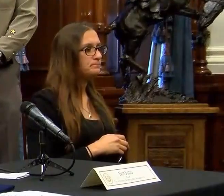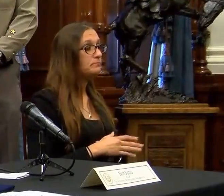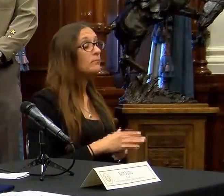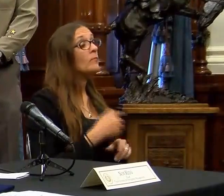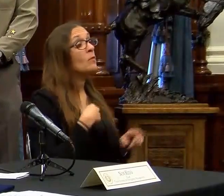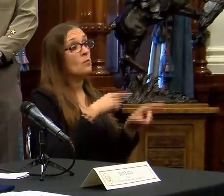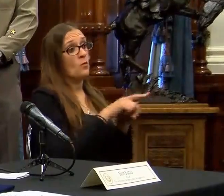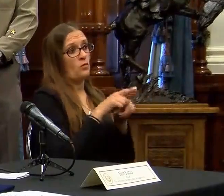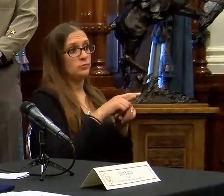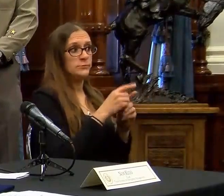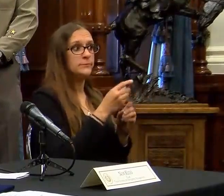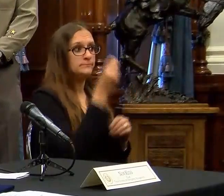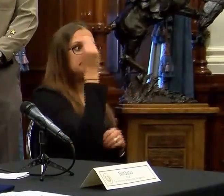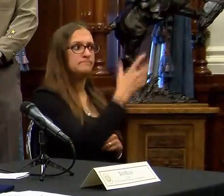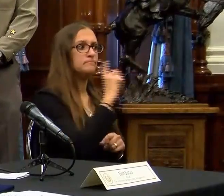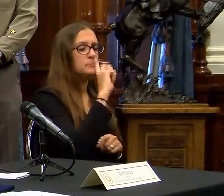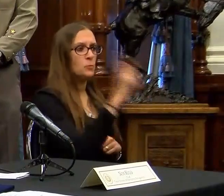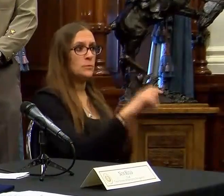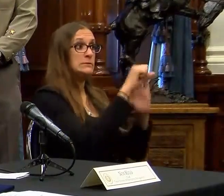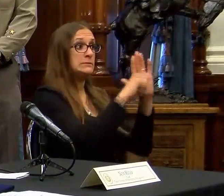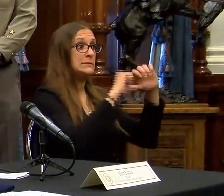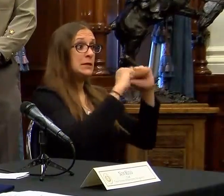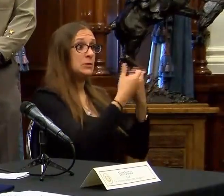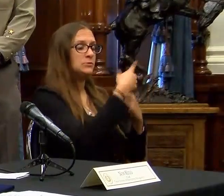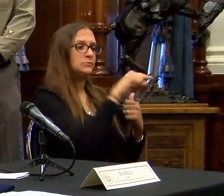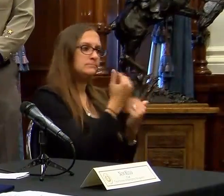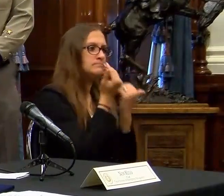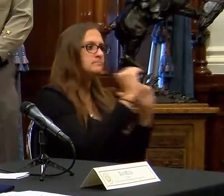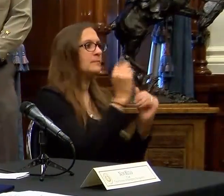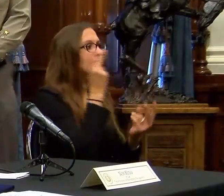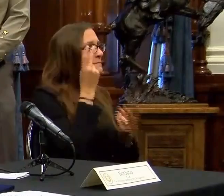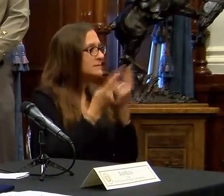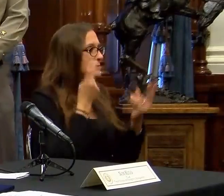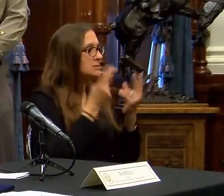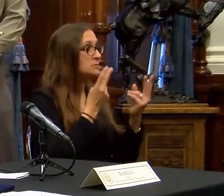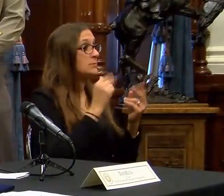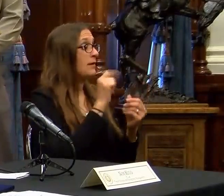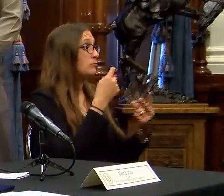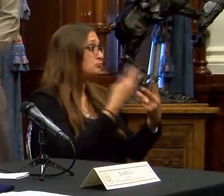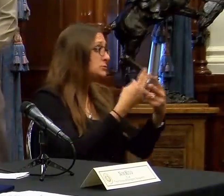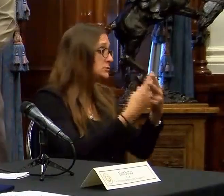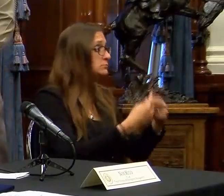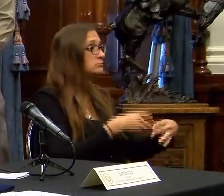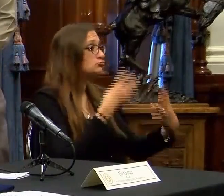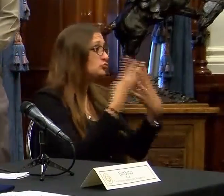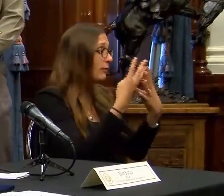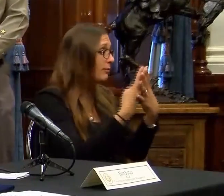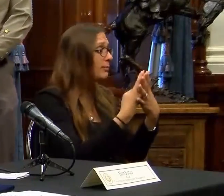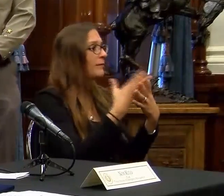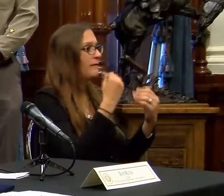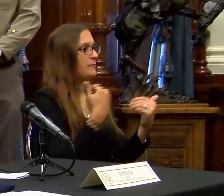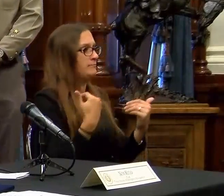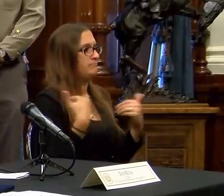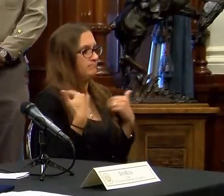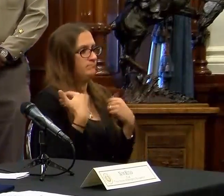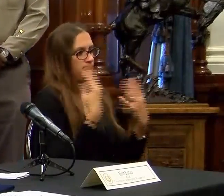I'm also directing state agencies to restrict visitation at prisons, jails, and